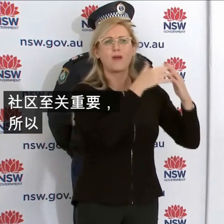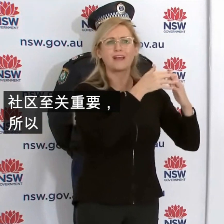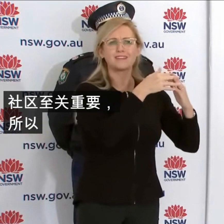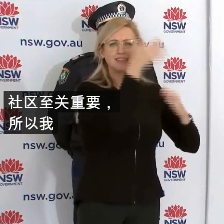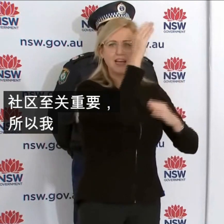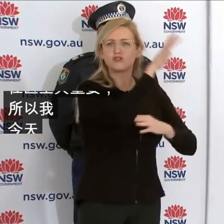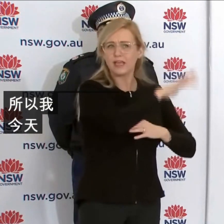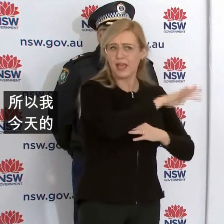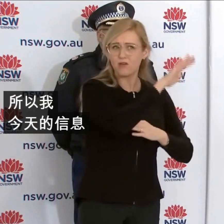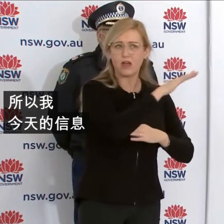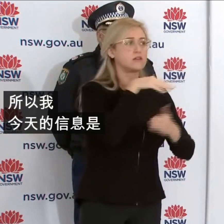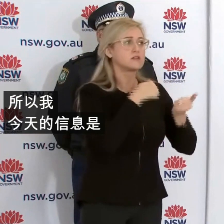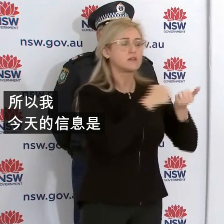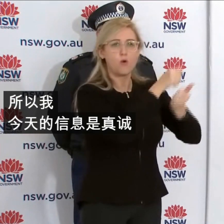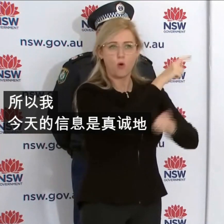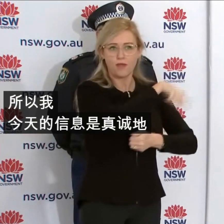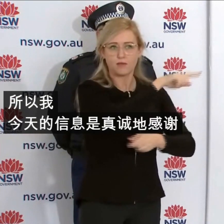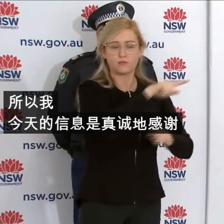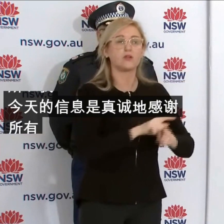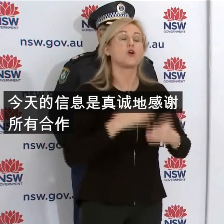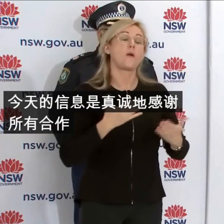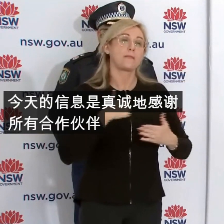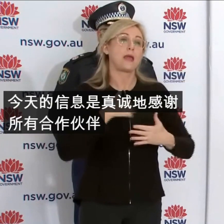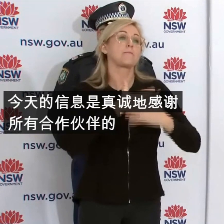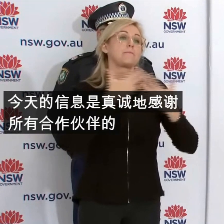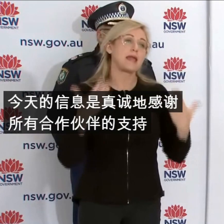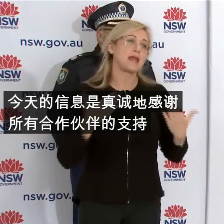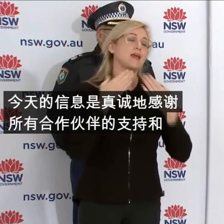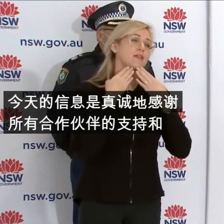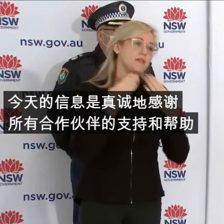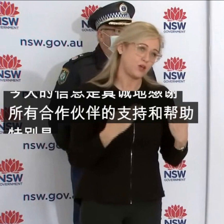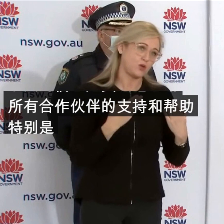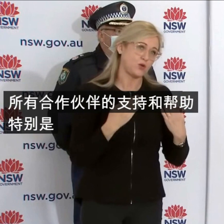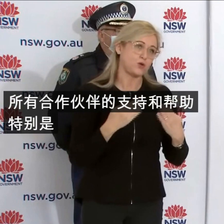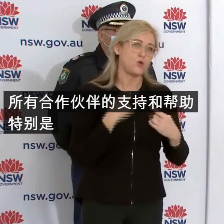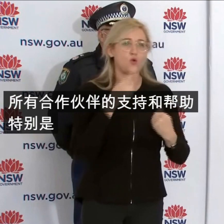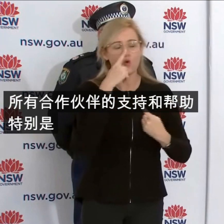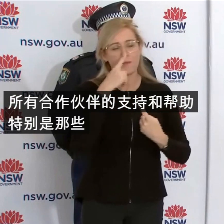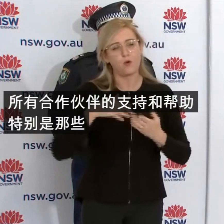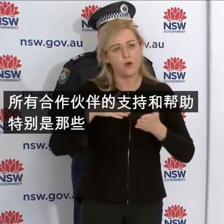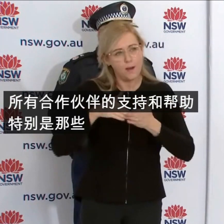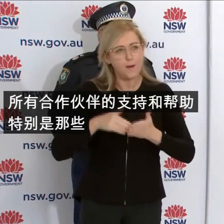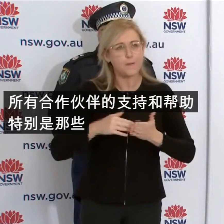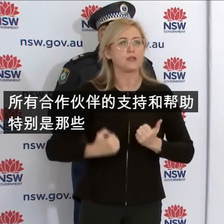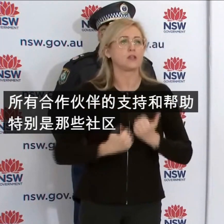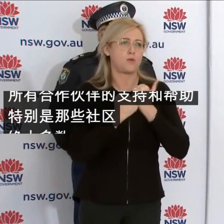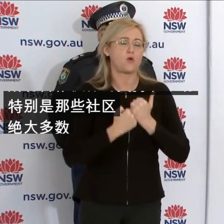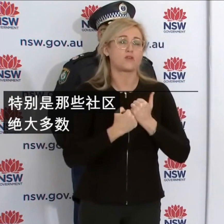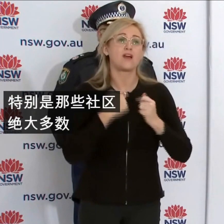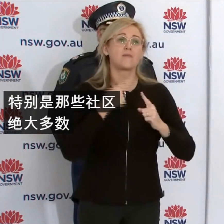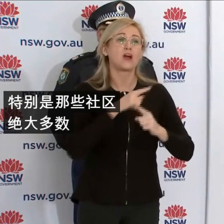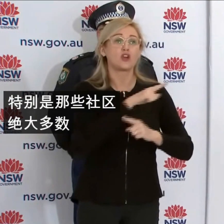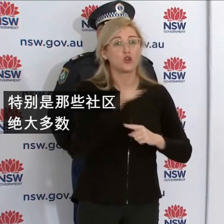So my message today is a sincere thank you to all the partnering, all the support, and particularly those communities.